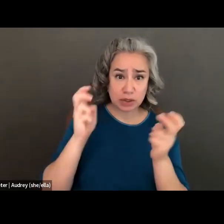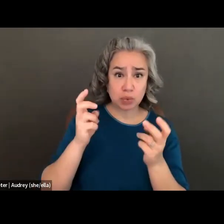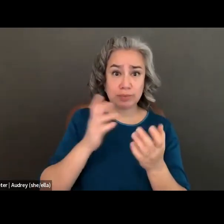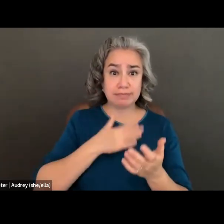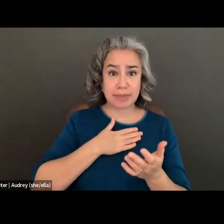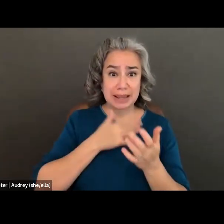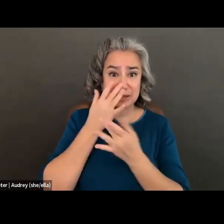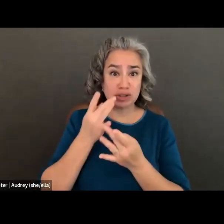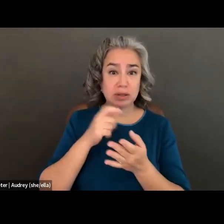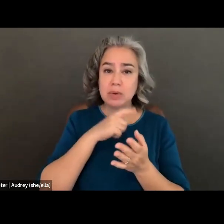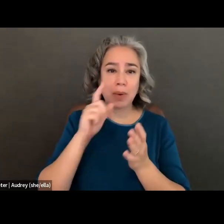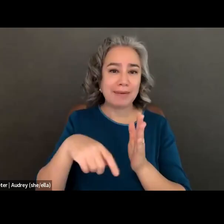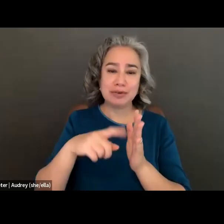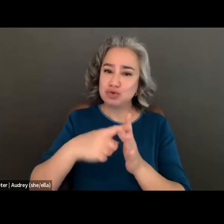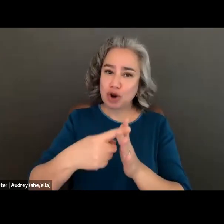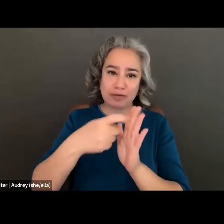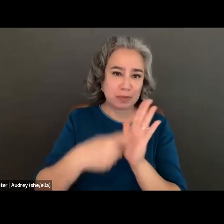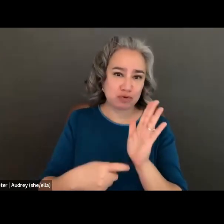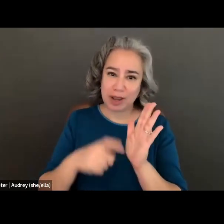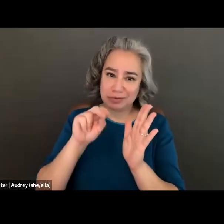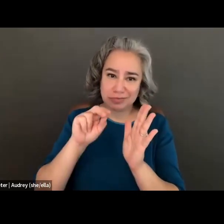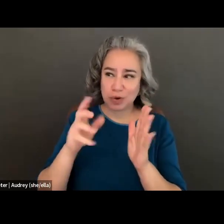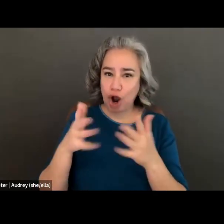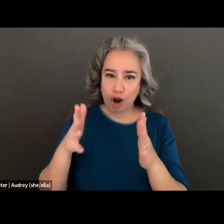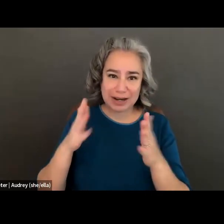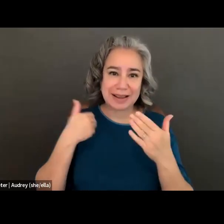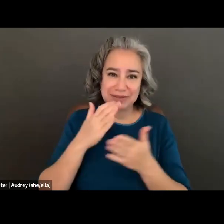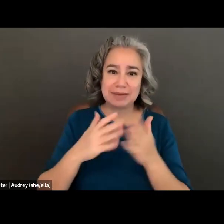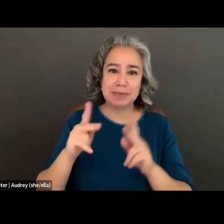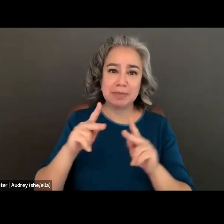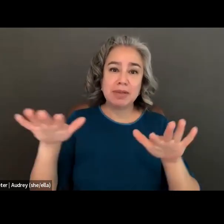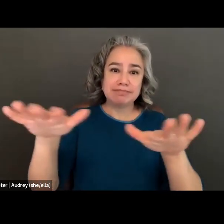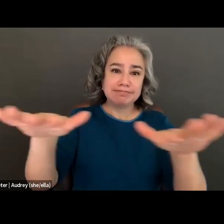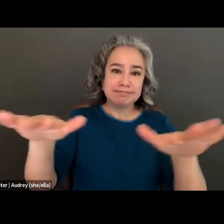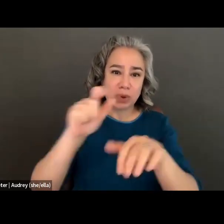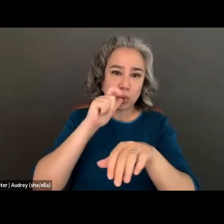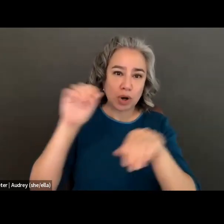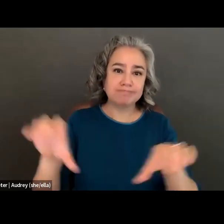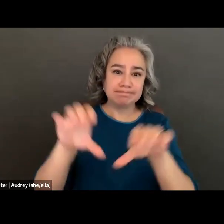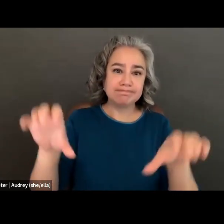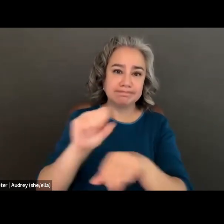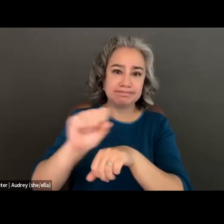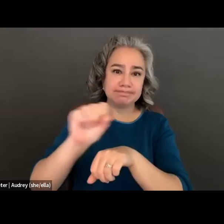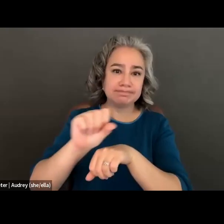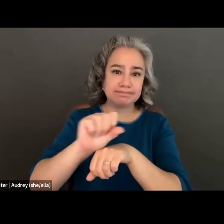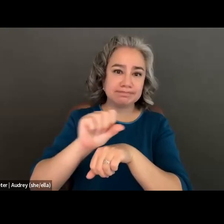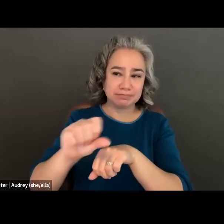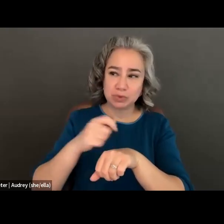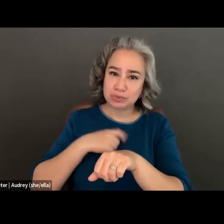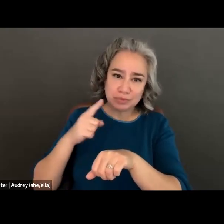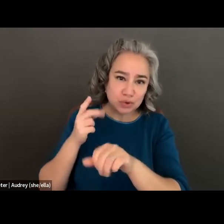need usually to start from scratch. Join with those people and organizations that have done work on this area